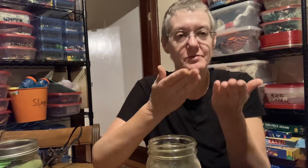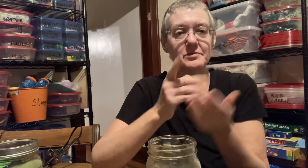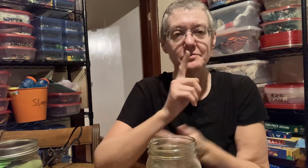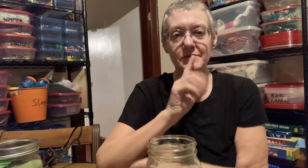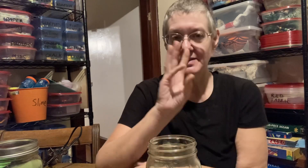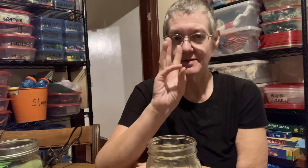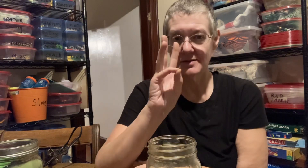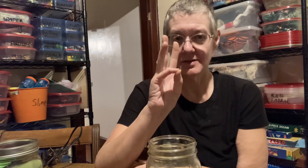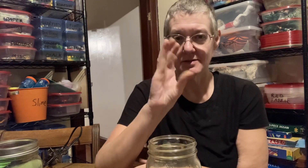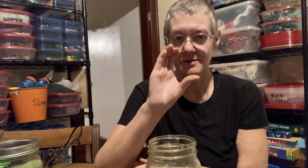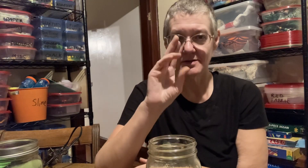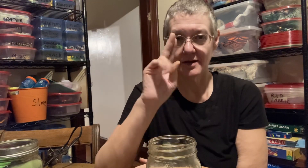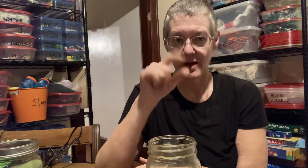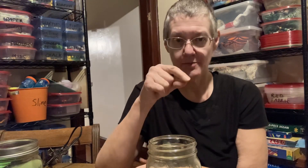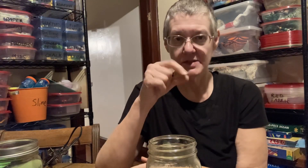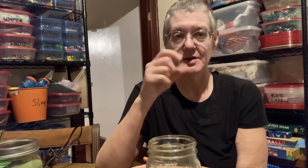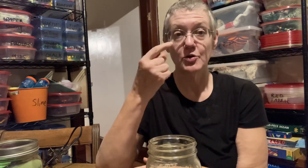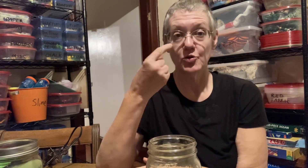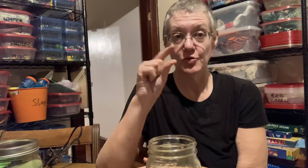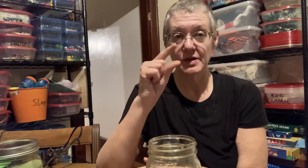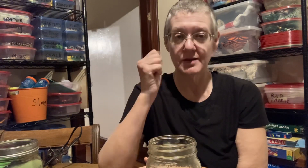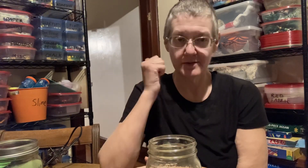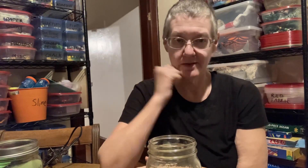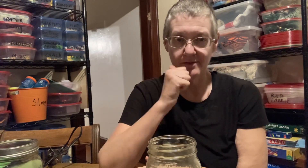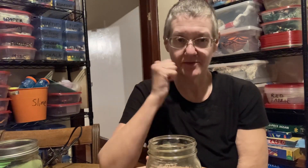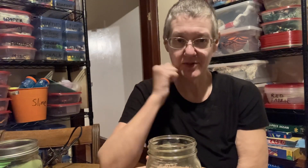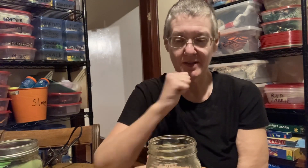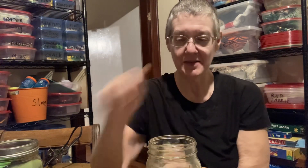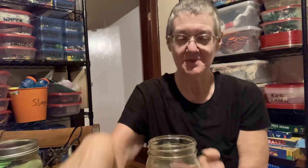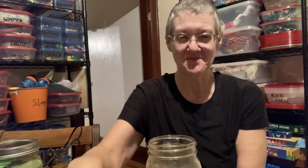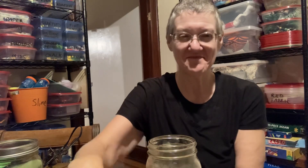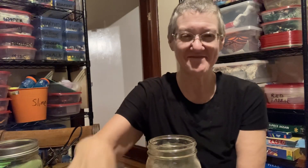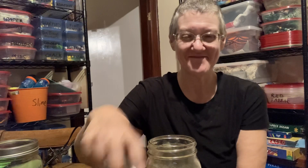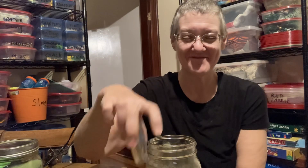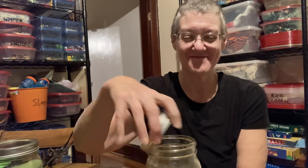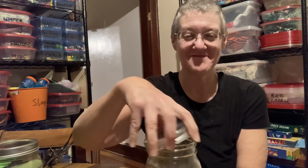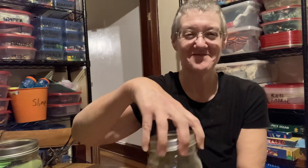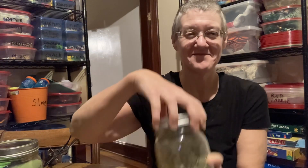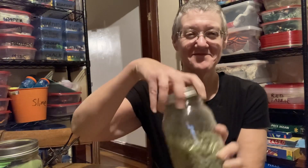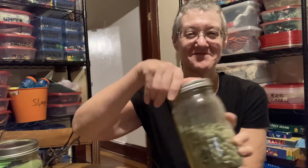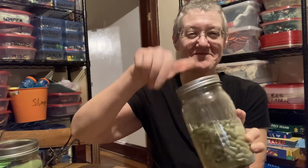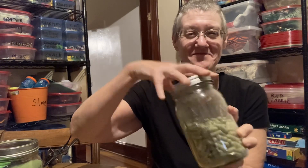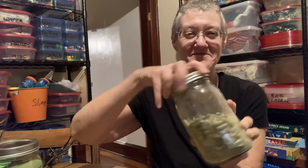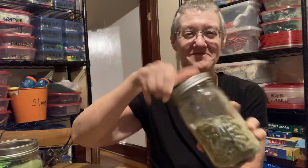her recommendation is 6 cups of greens every day.